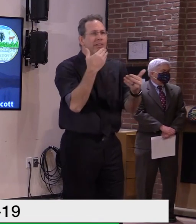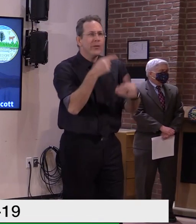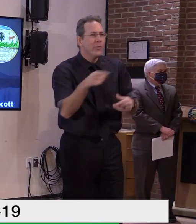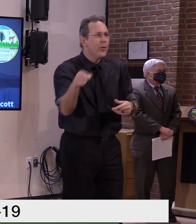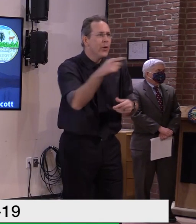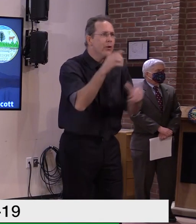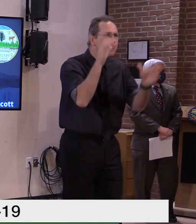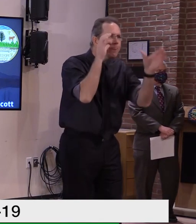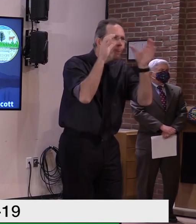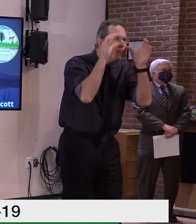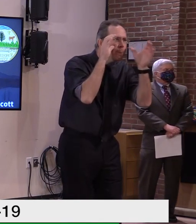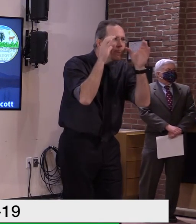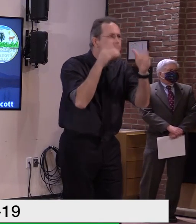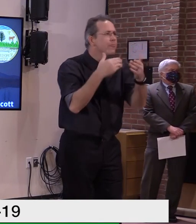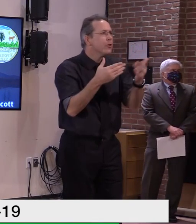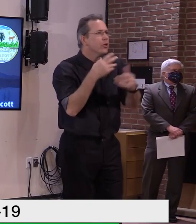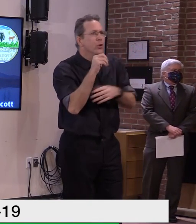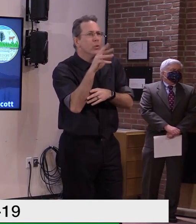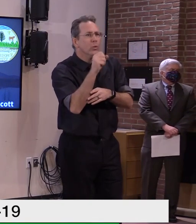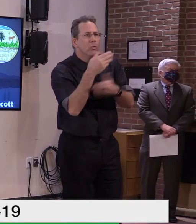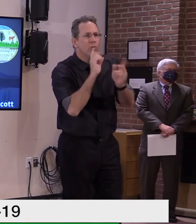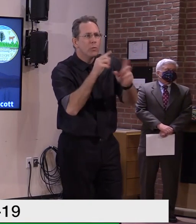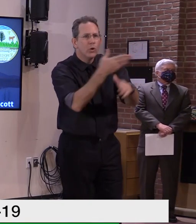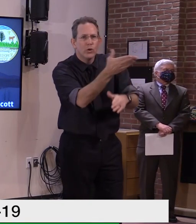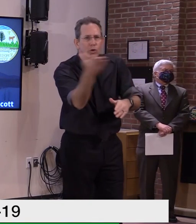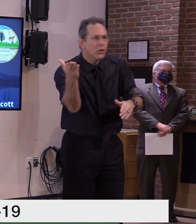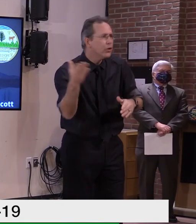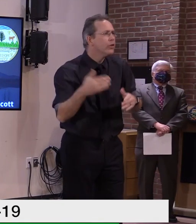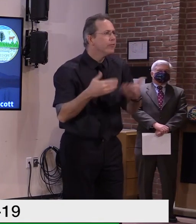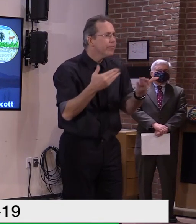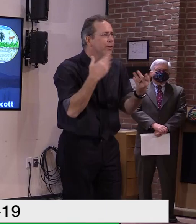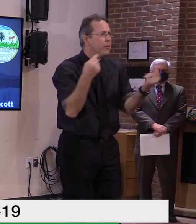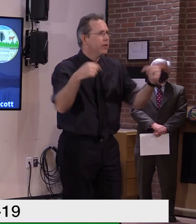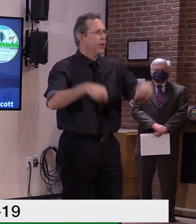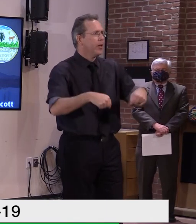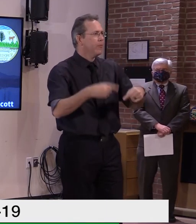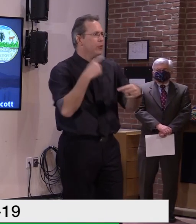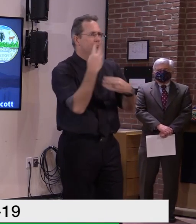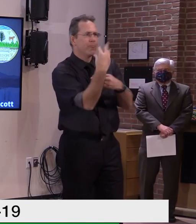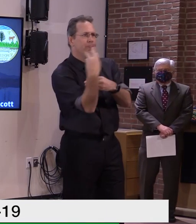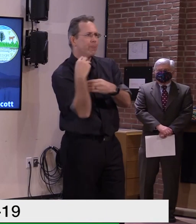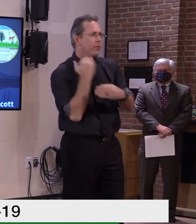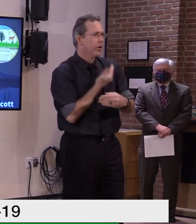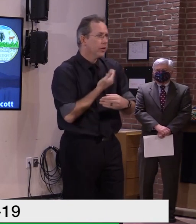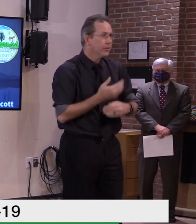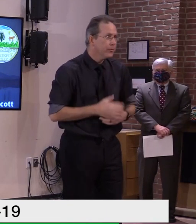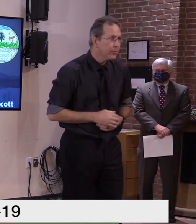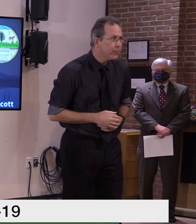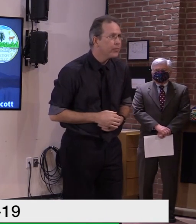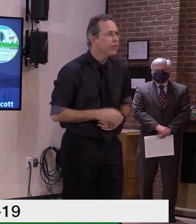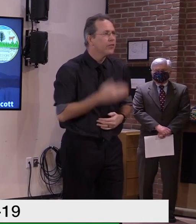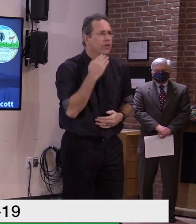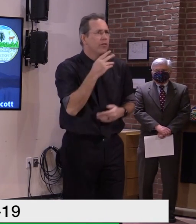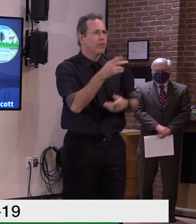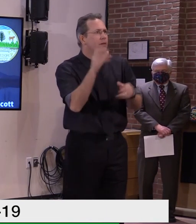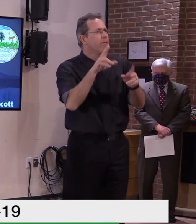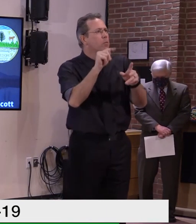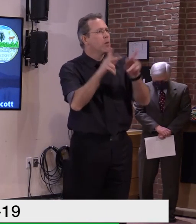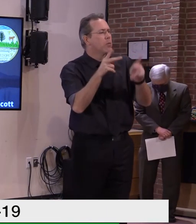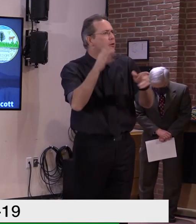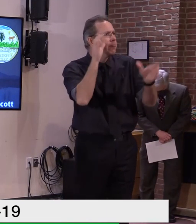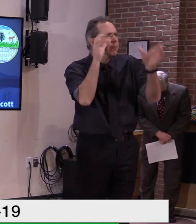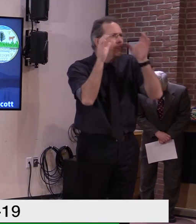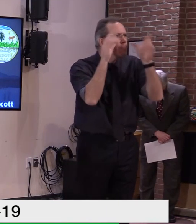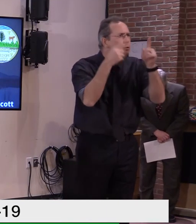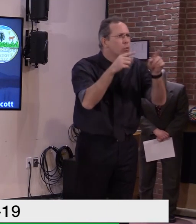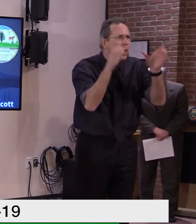critical questions, and helping to inform Vermonters. And I want to thank all those who tune in to help understand what